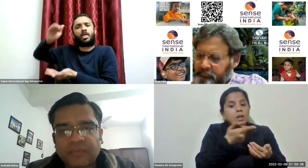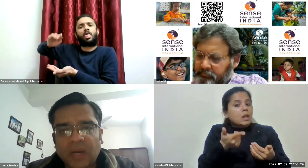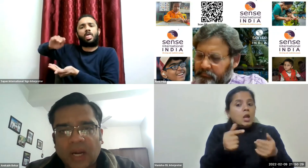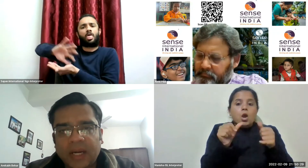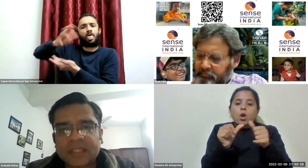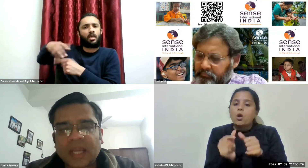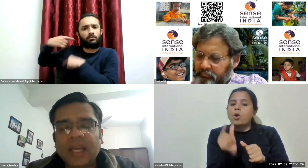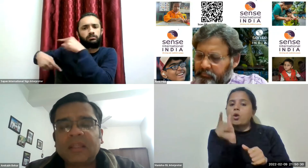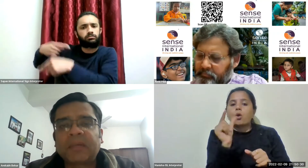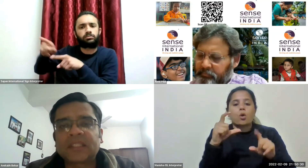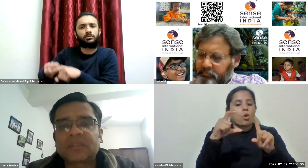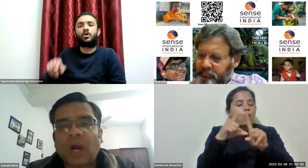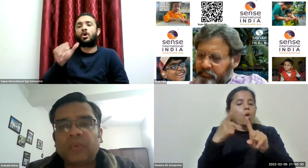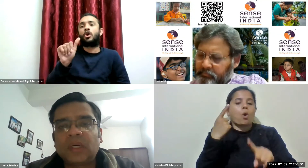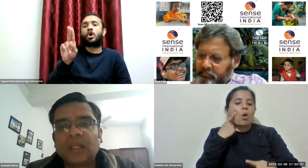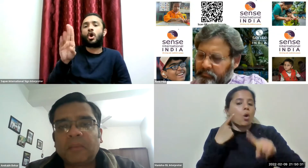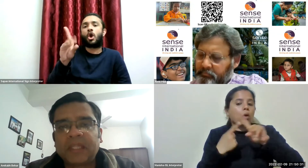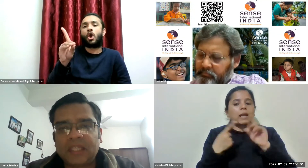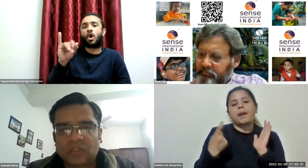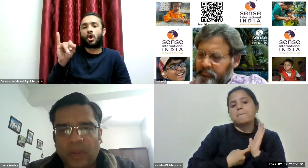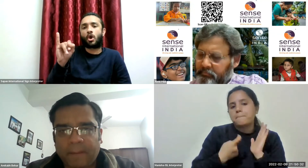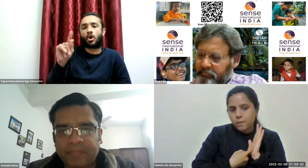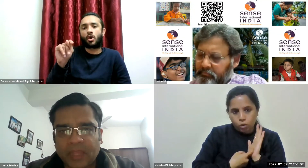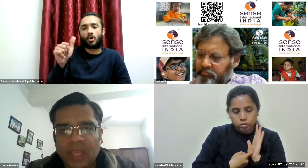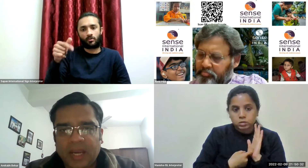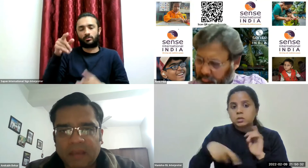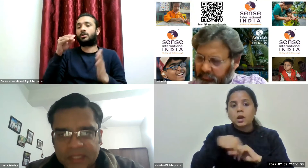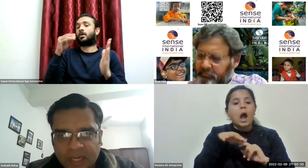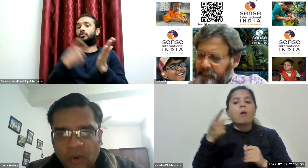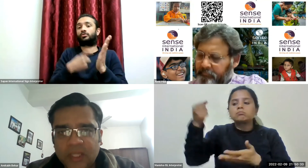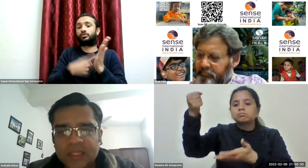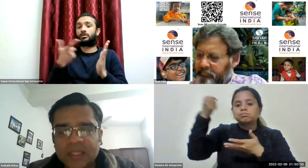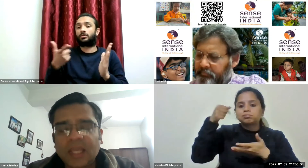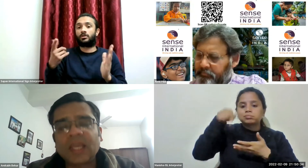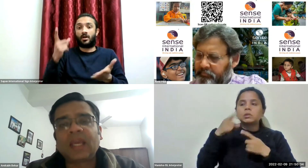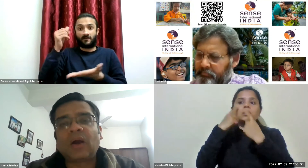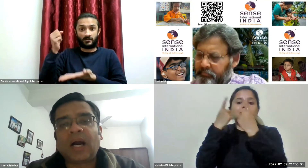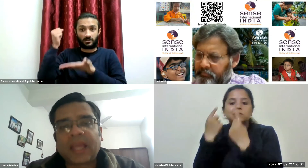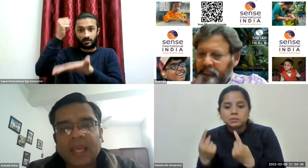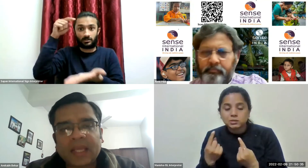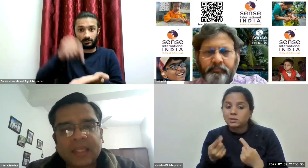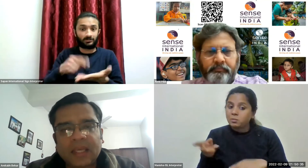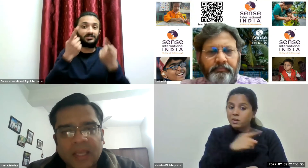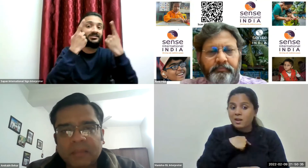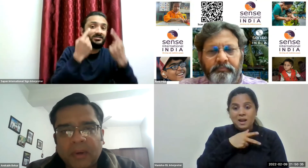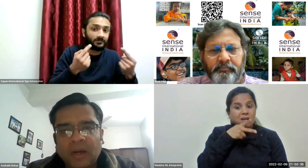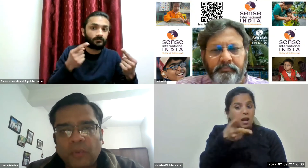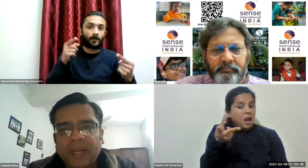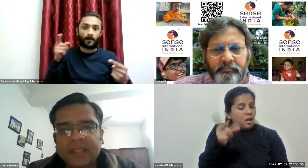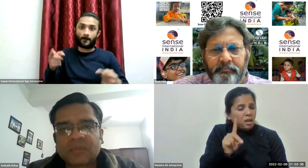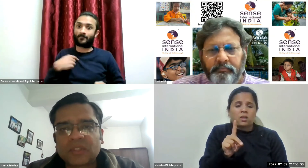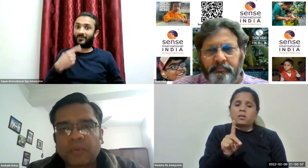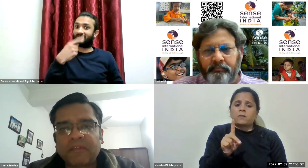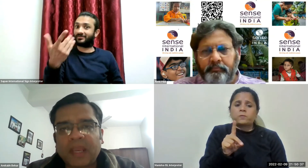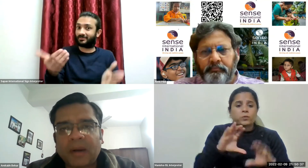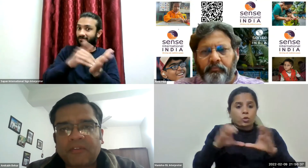in terms of understanding the budgets, how the money is going. And having said all these three, again, I think, again, a